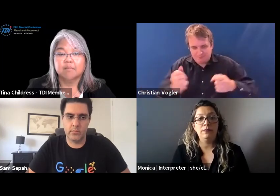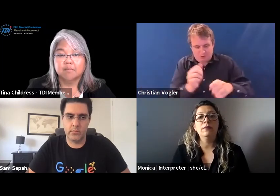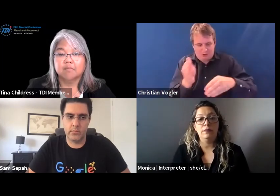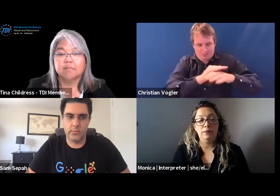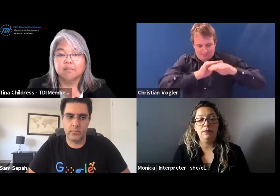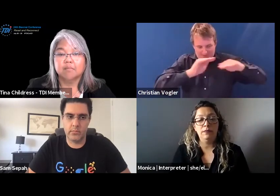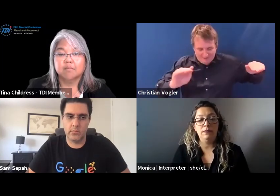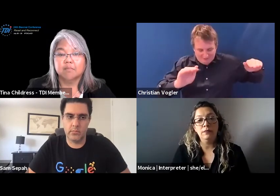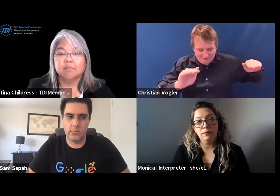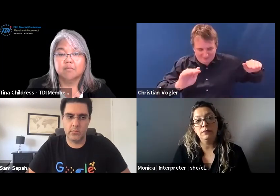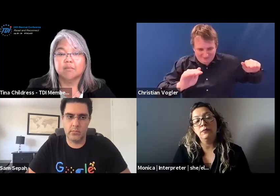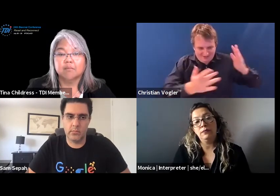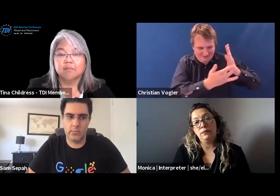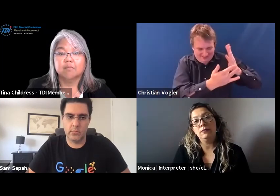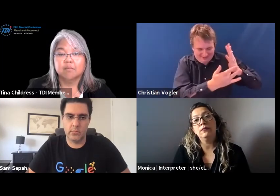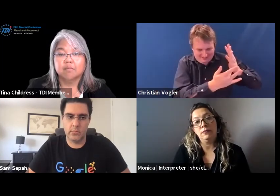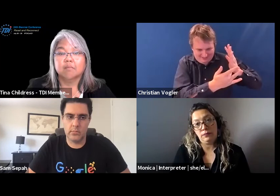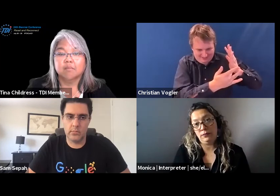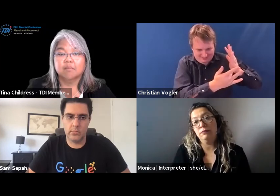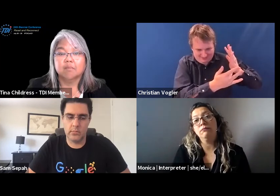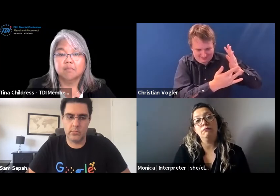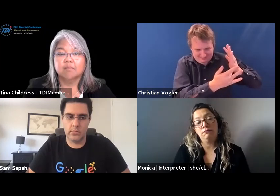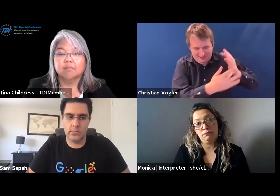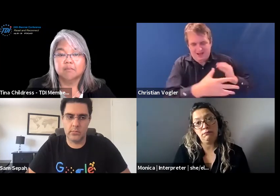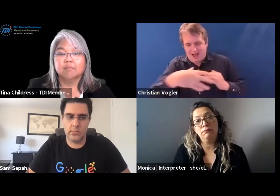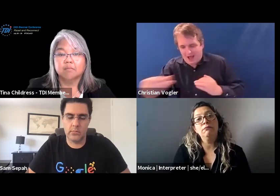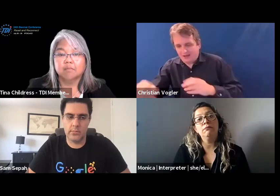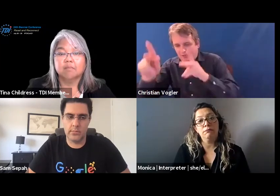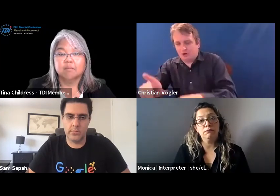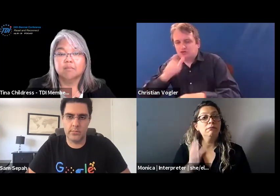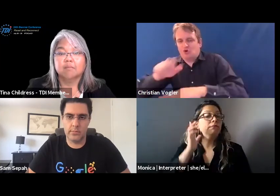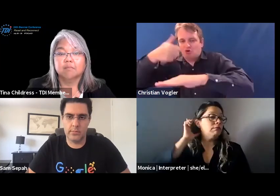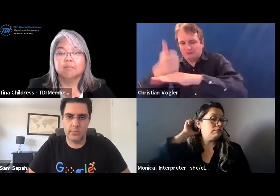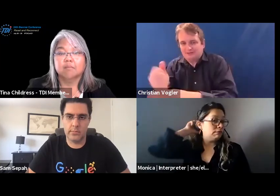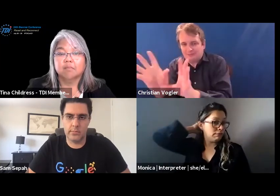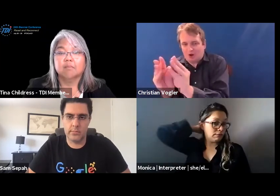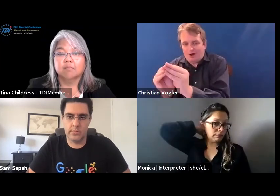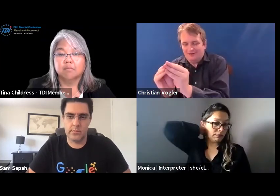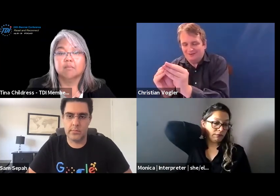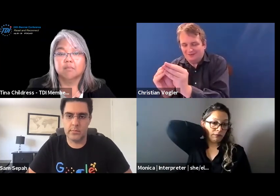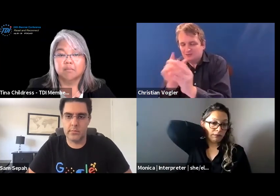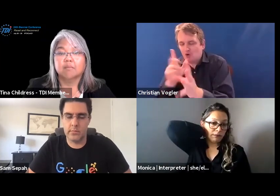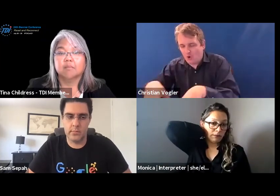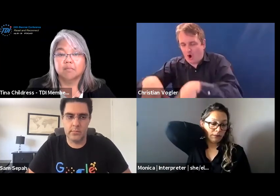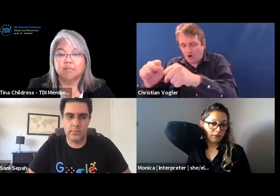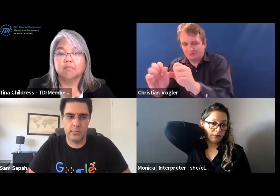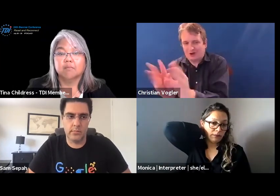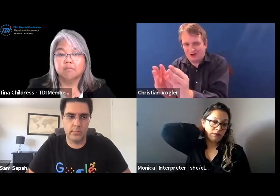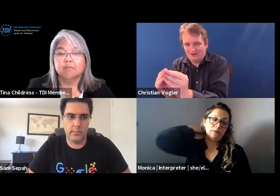to establish where that boundary line is with the platform and technology and the person who is setting up the conference,